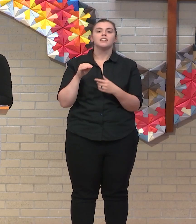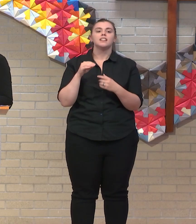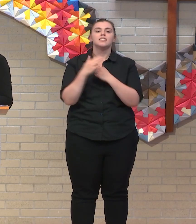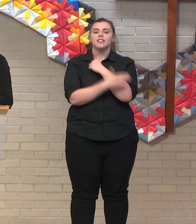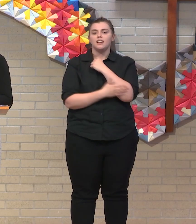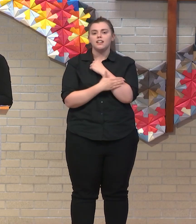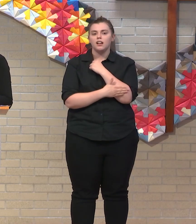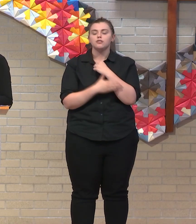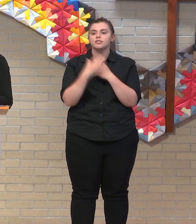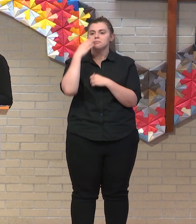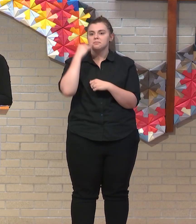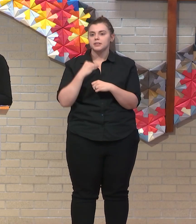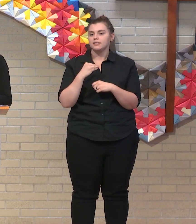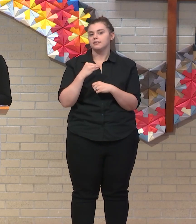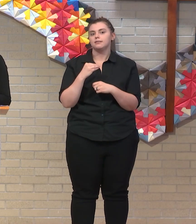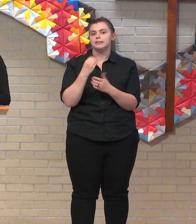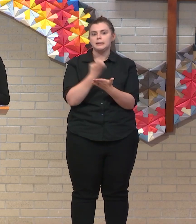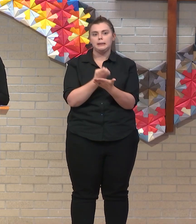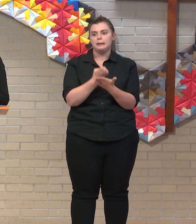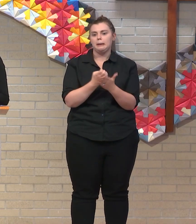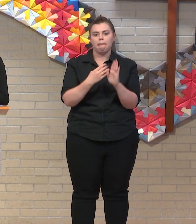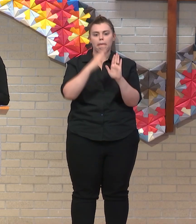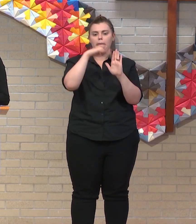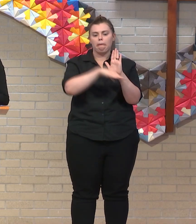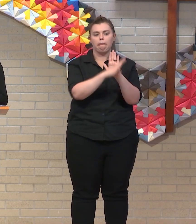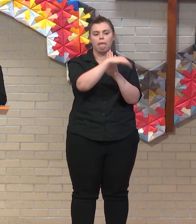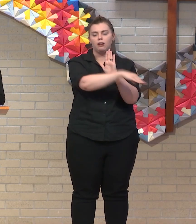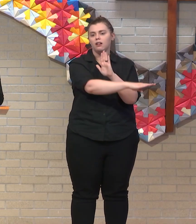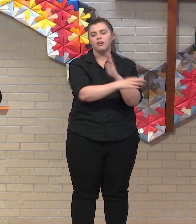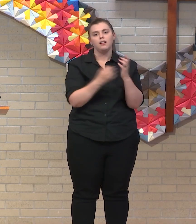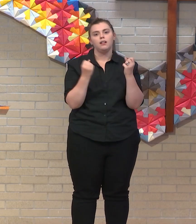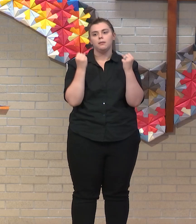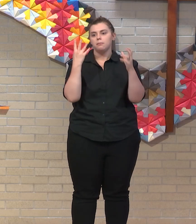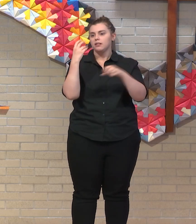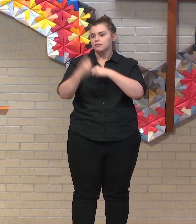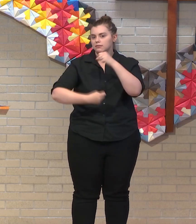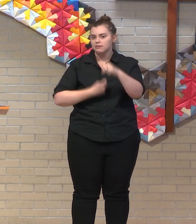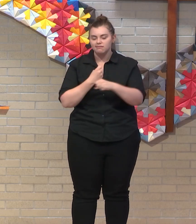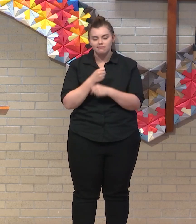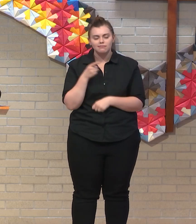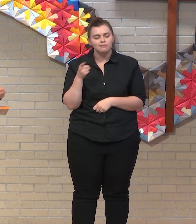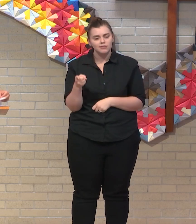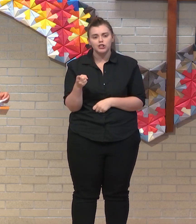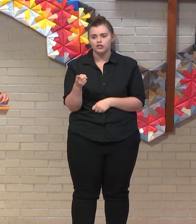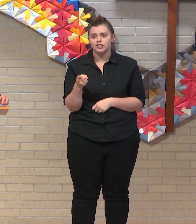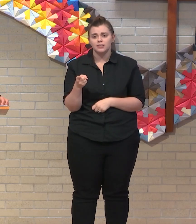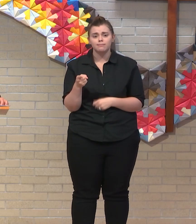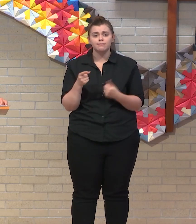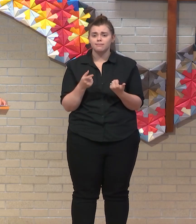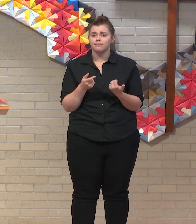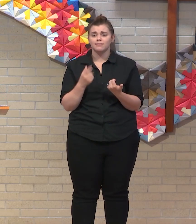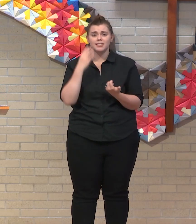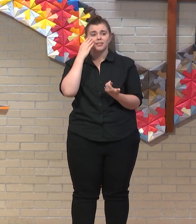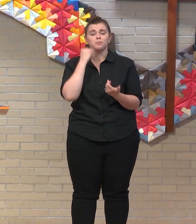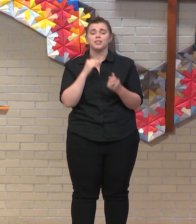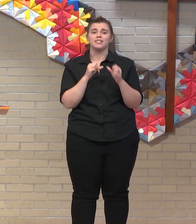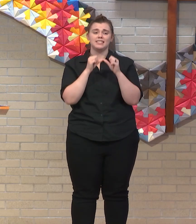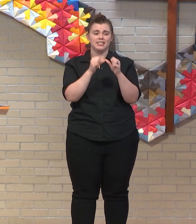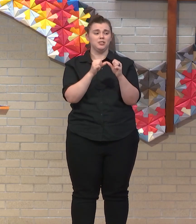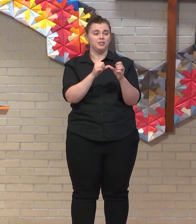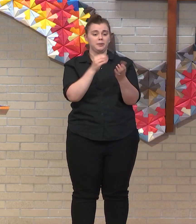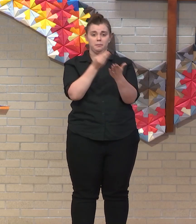has experienced economic instability for decades and is no stranger to continuous